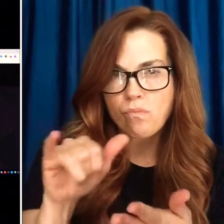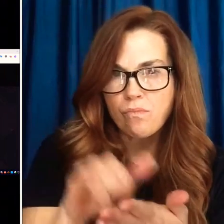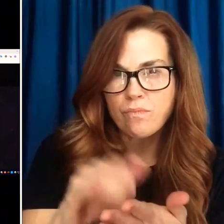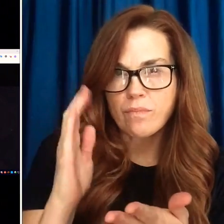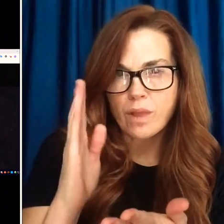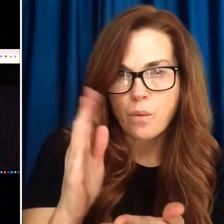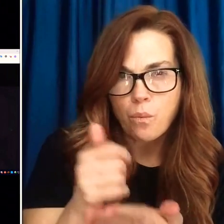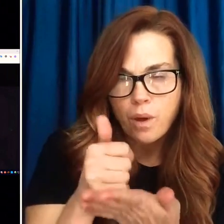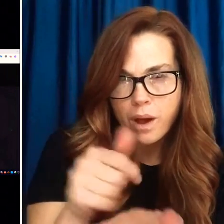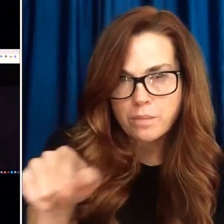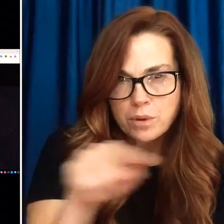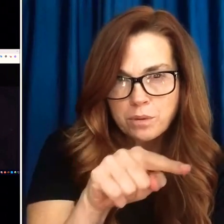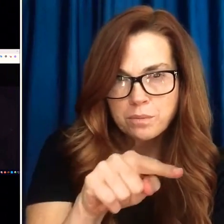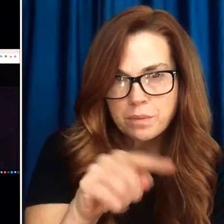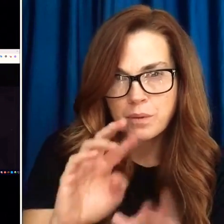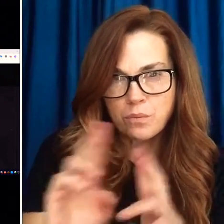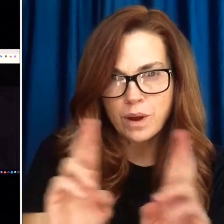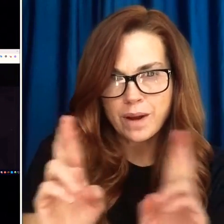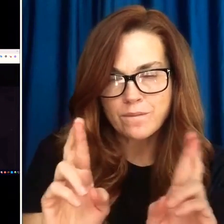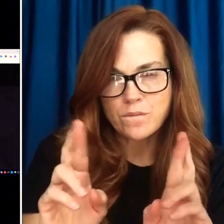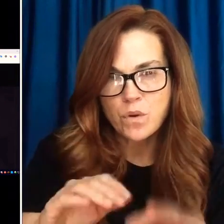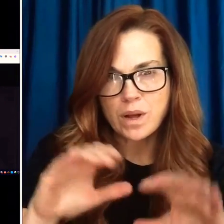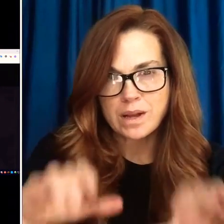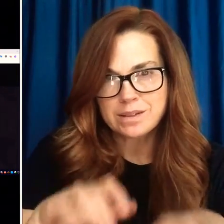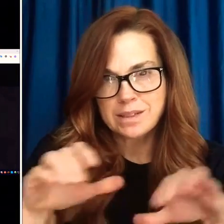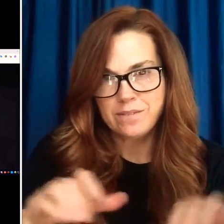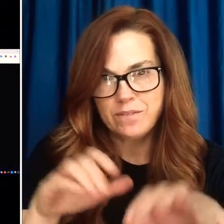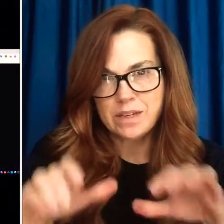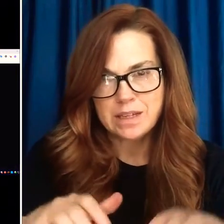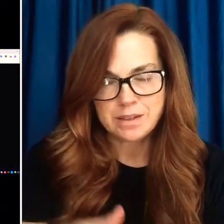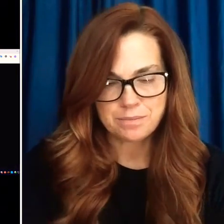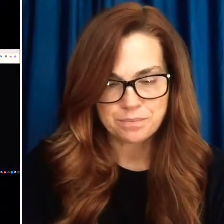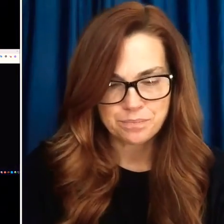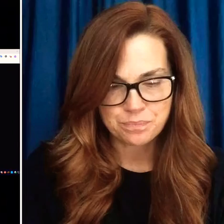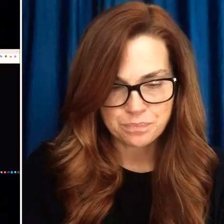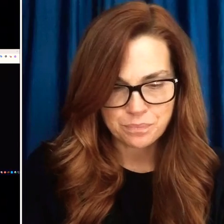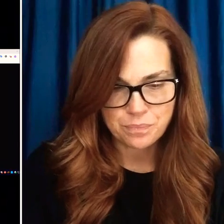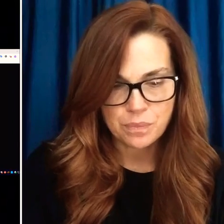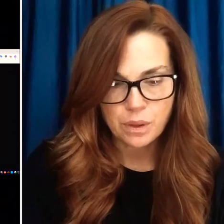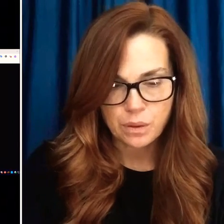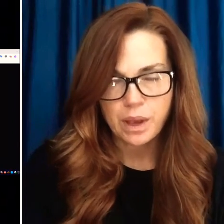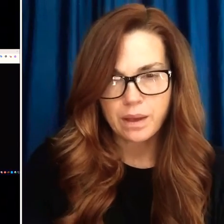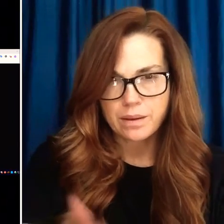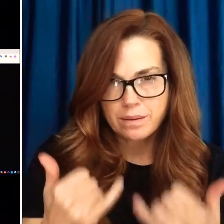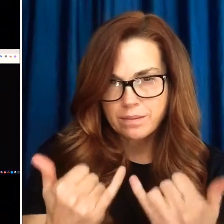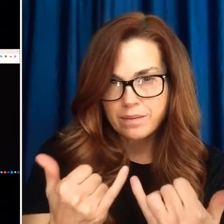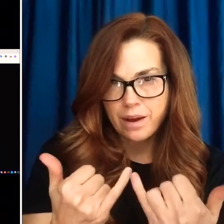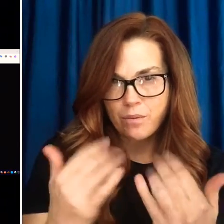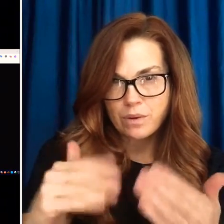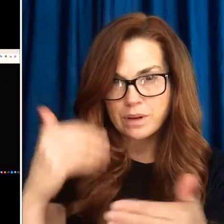This will help you be prepared for our activity today. So our